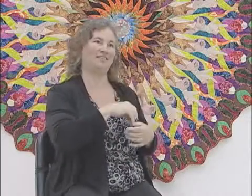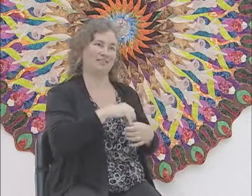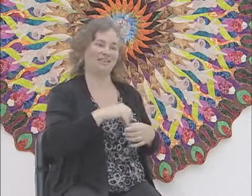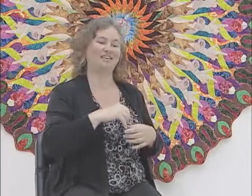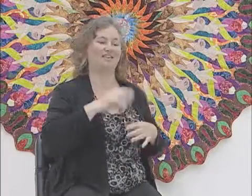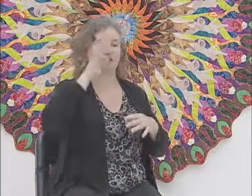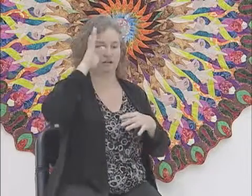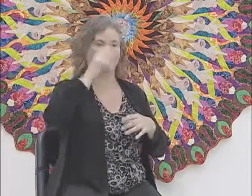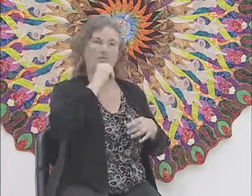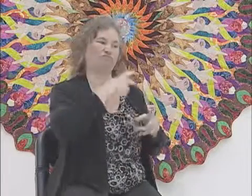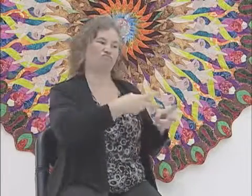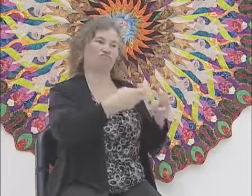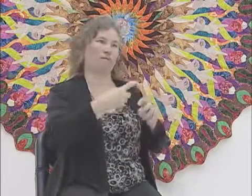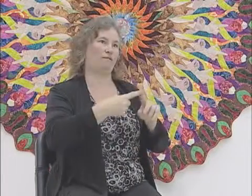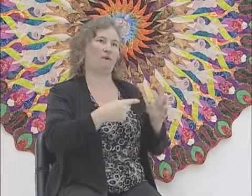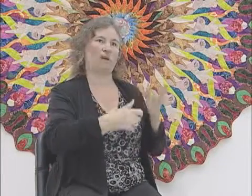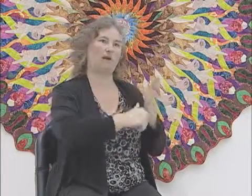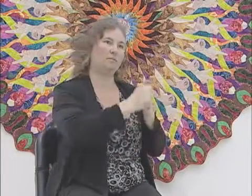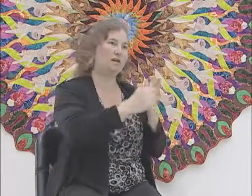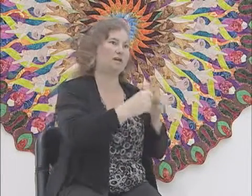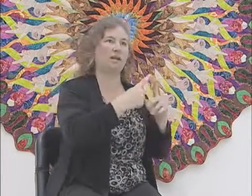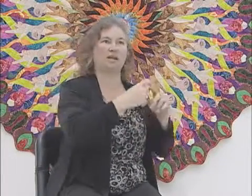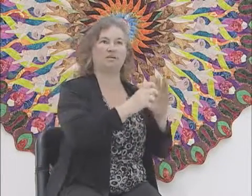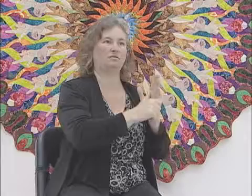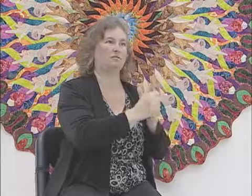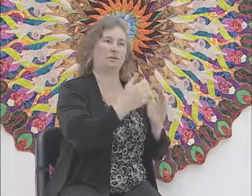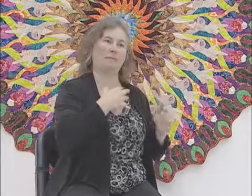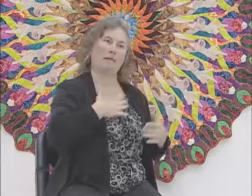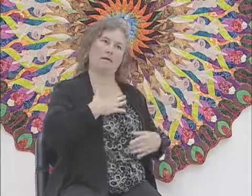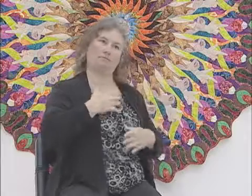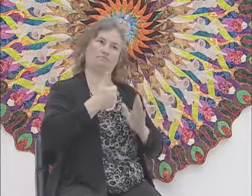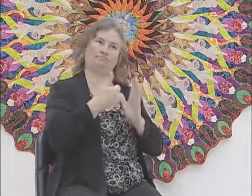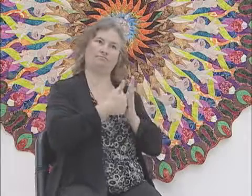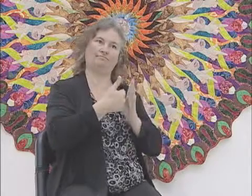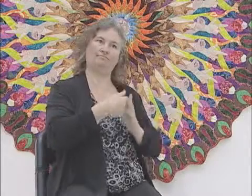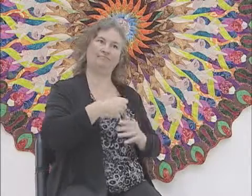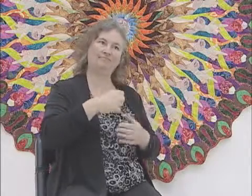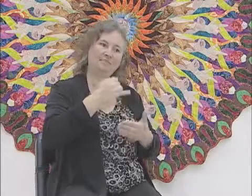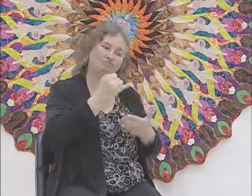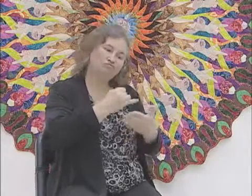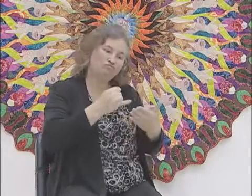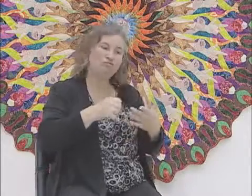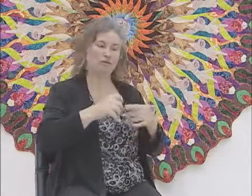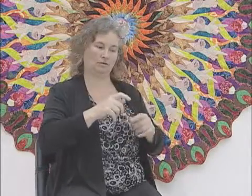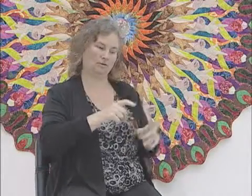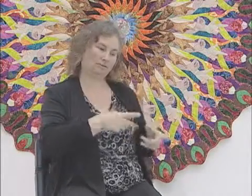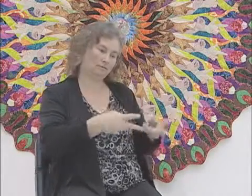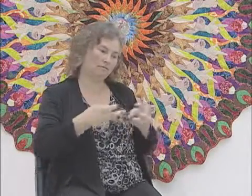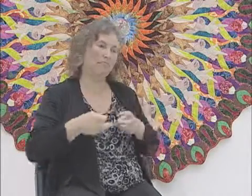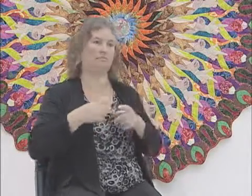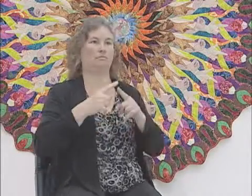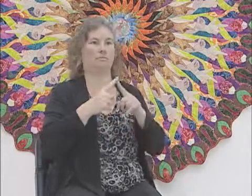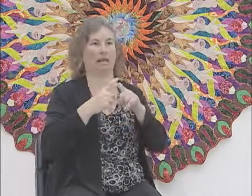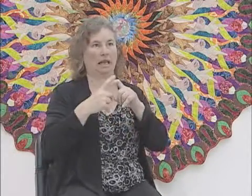designs. I didn't follow any other template from magazines or any other source. I just came up with my own